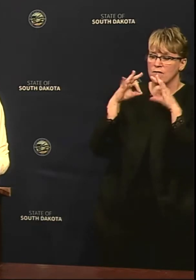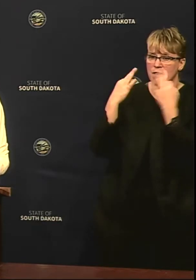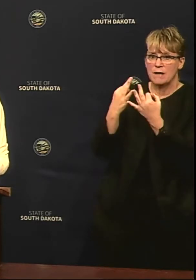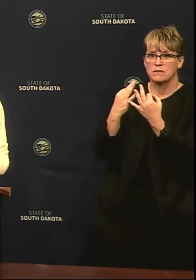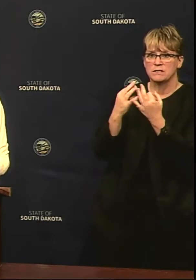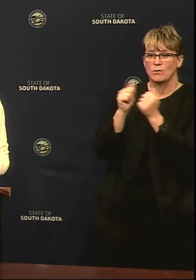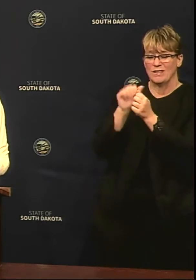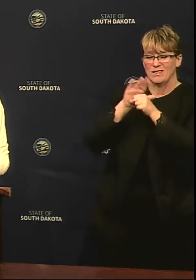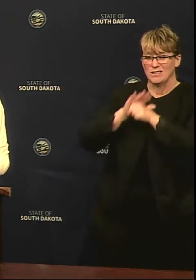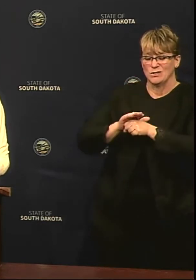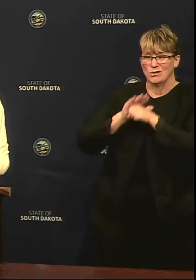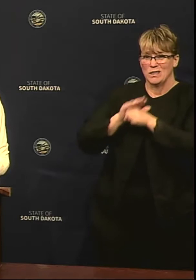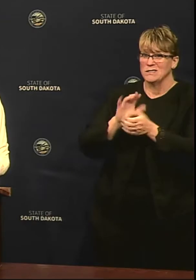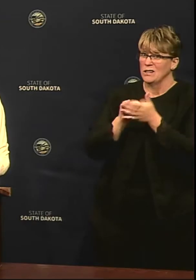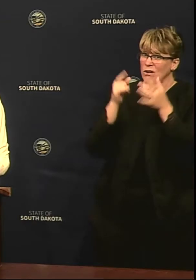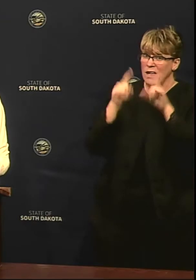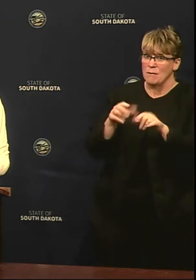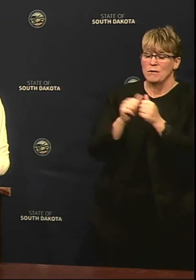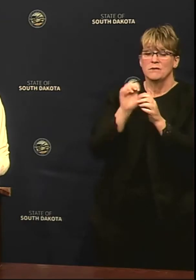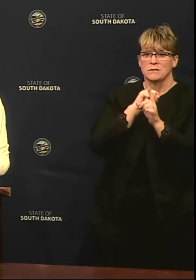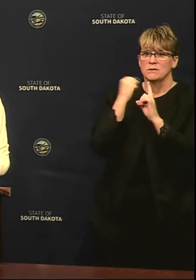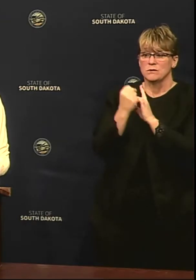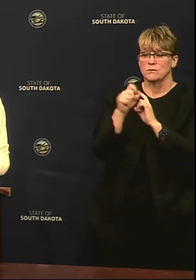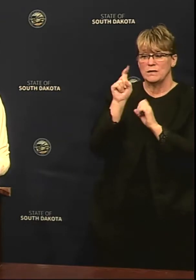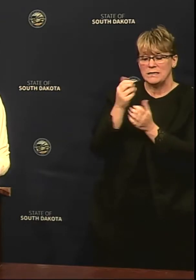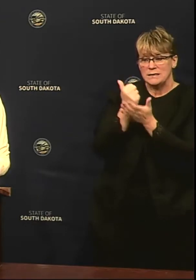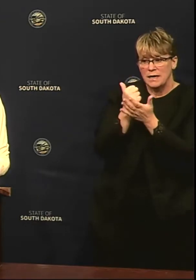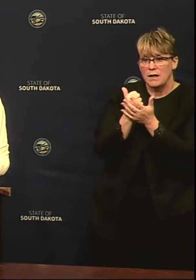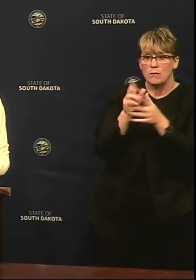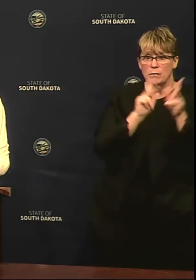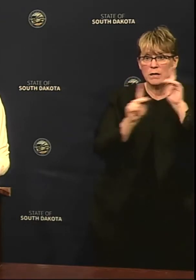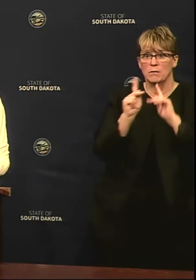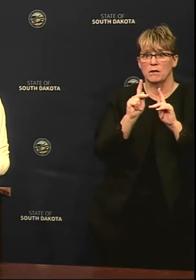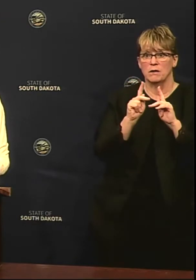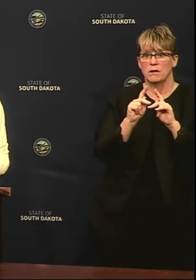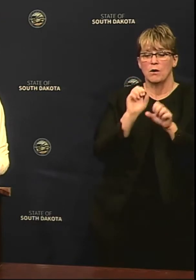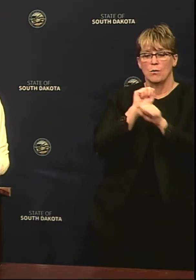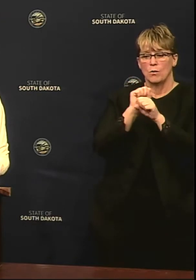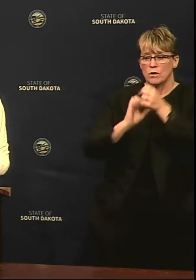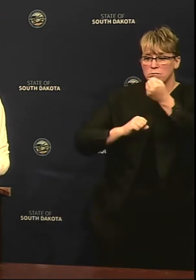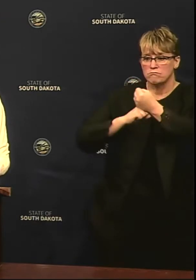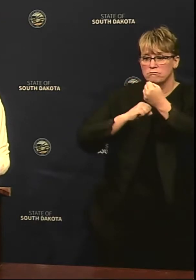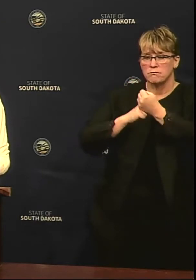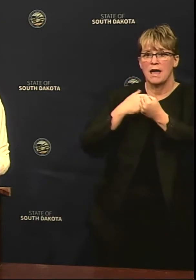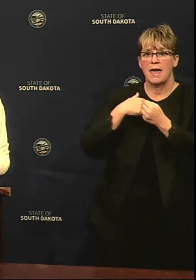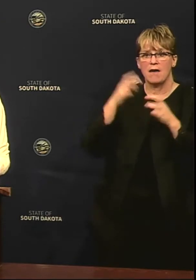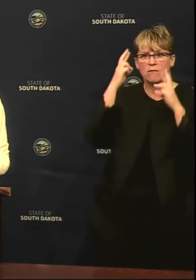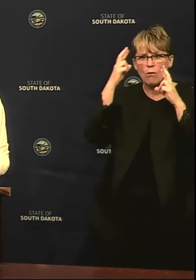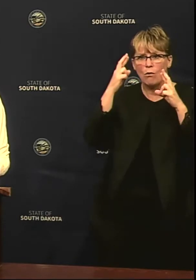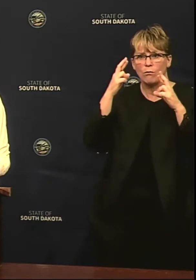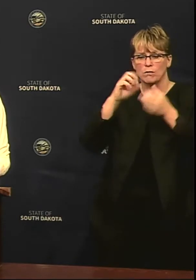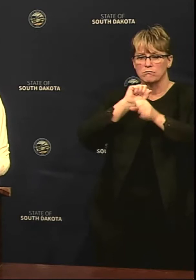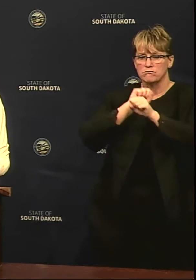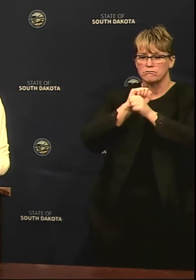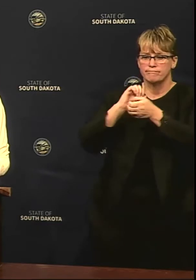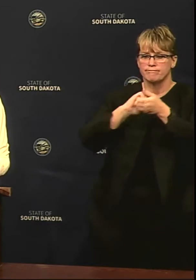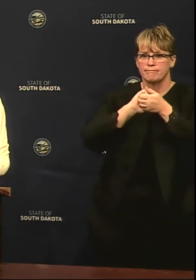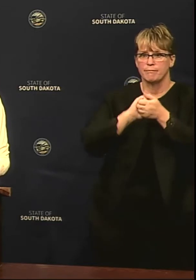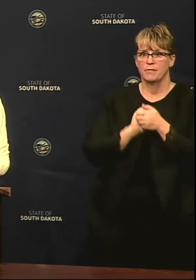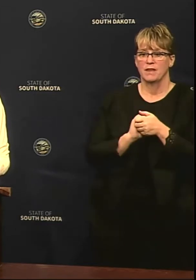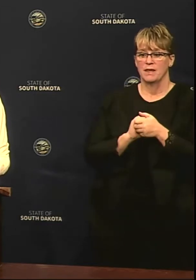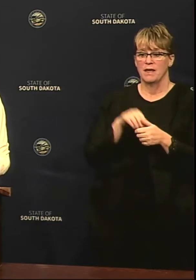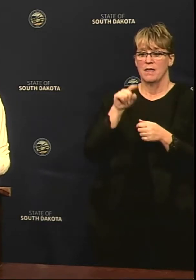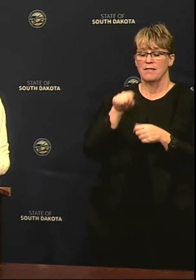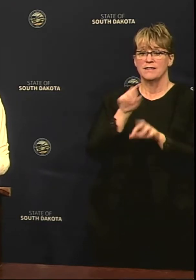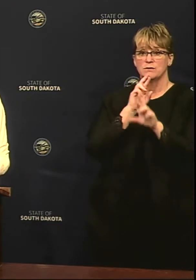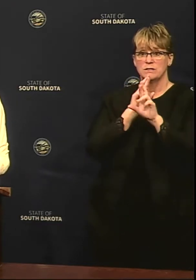deal with the stresses that are coming because of this situation, and that we're coming alongside them and giving them hope. This response in our